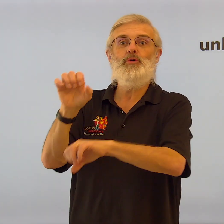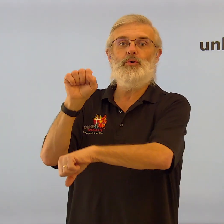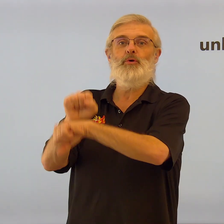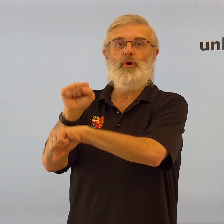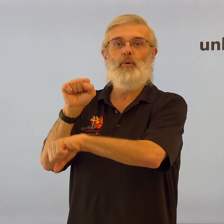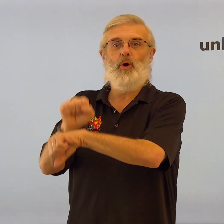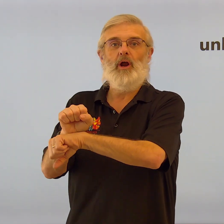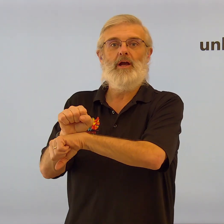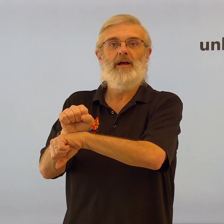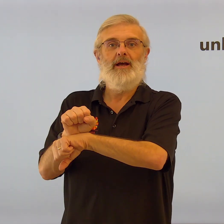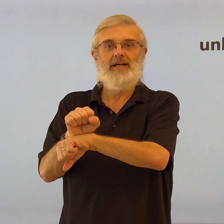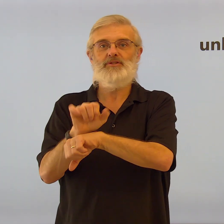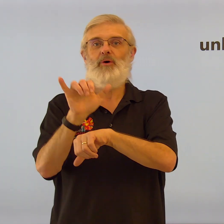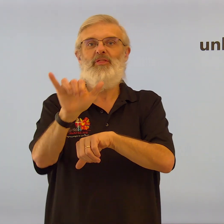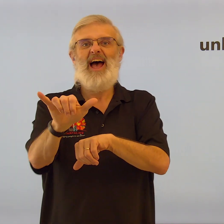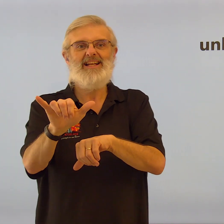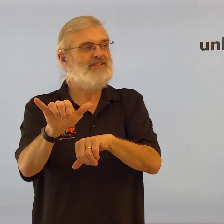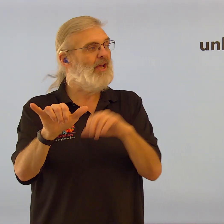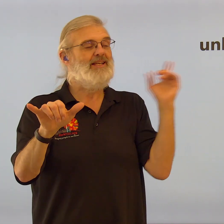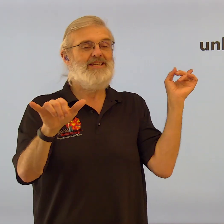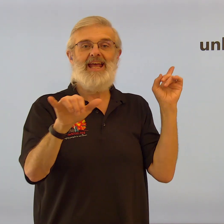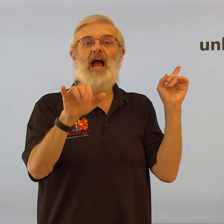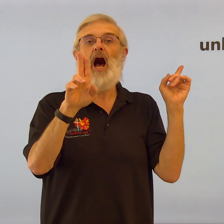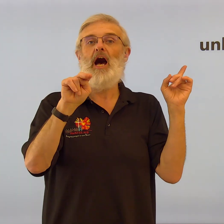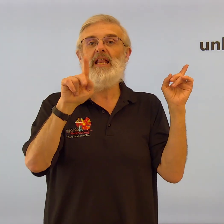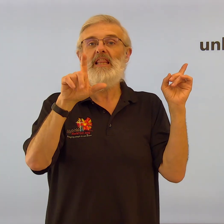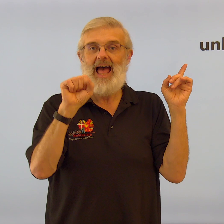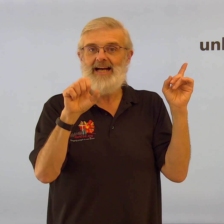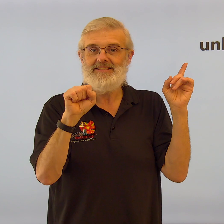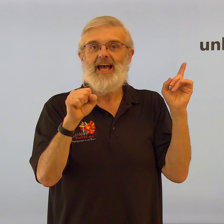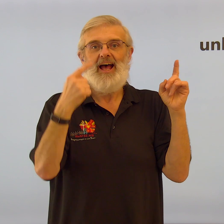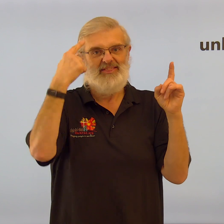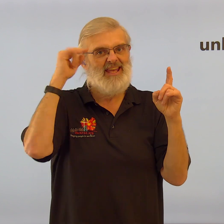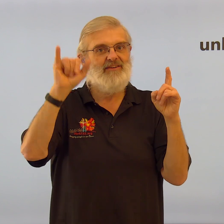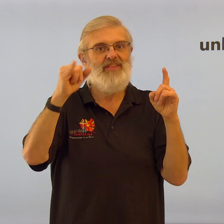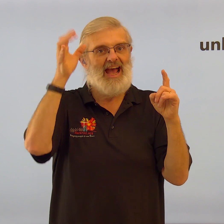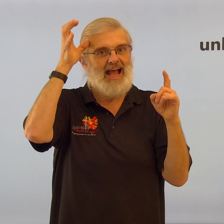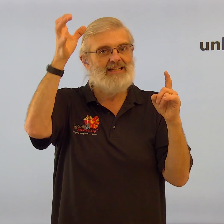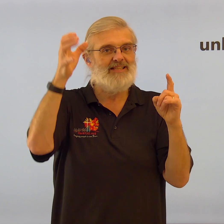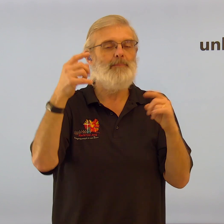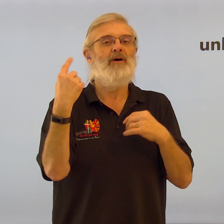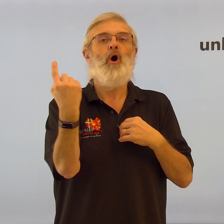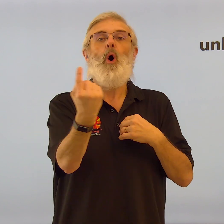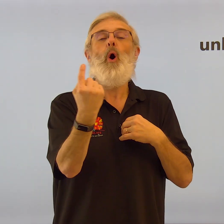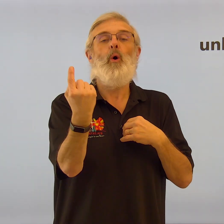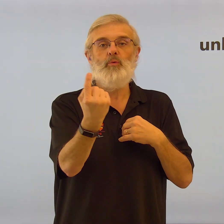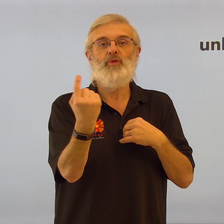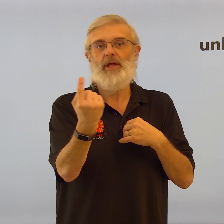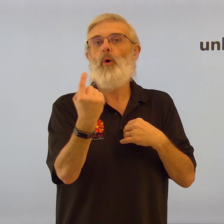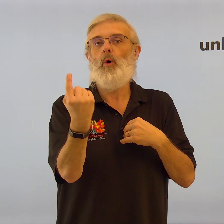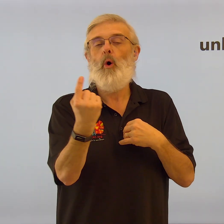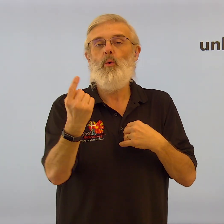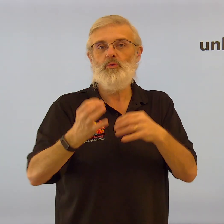the work. And so that's the take unless and think of that concept of only or only